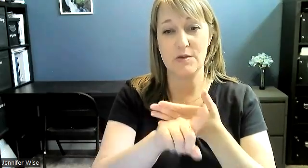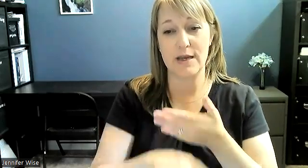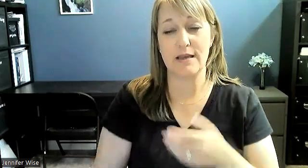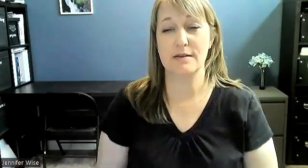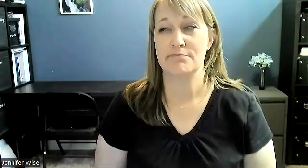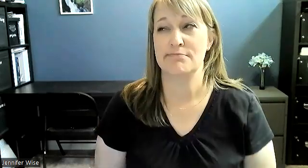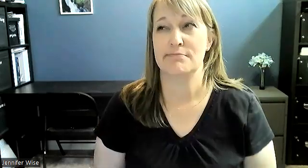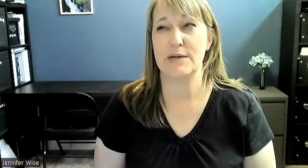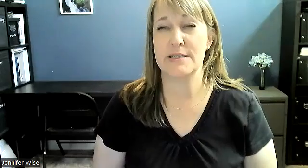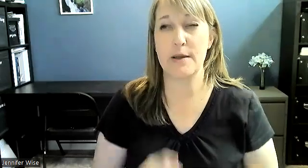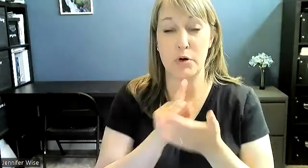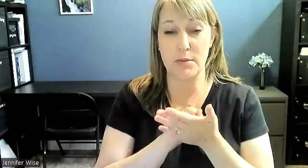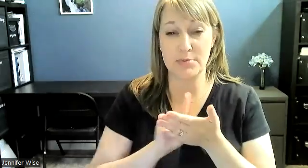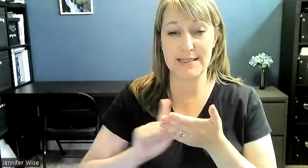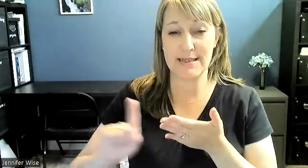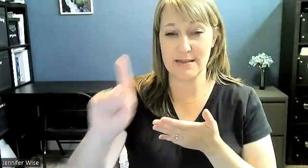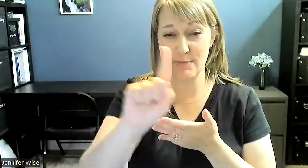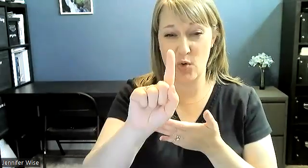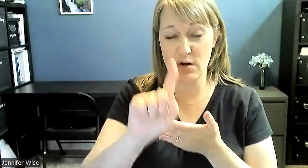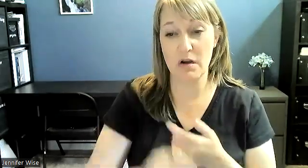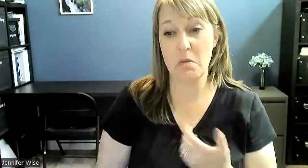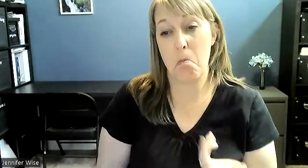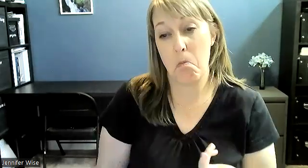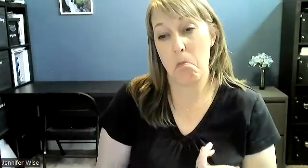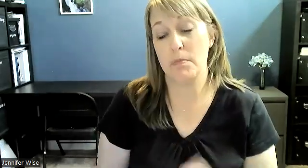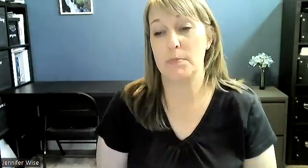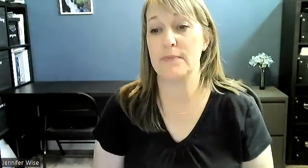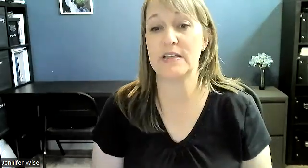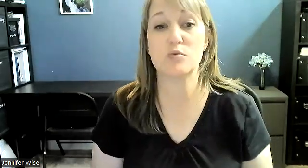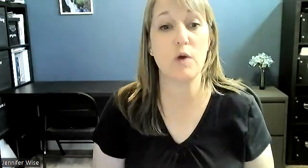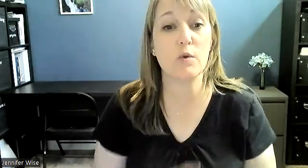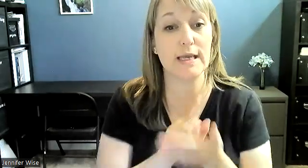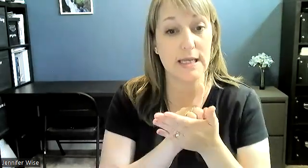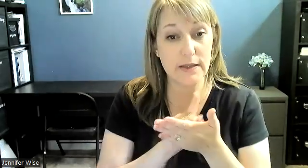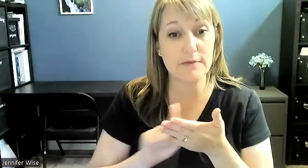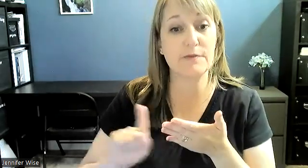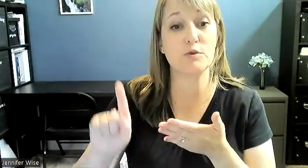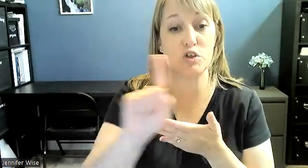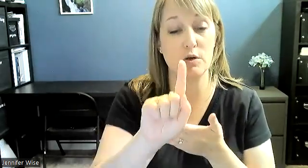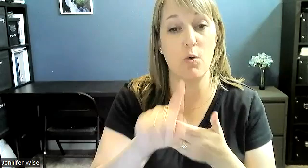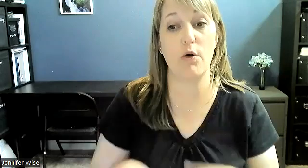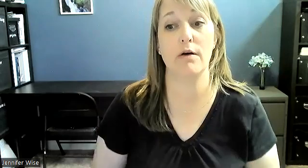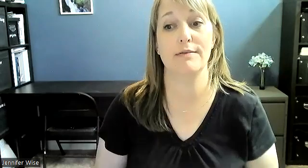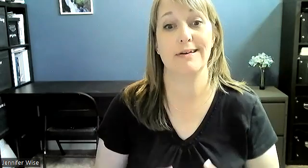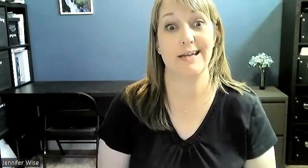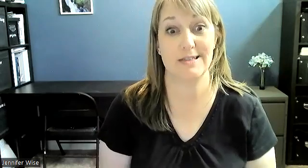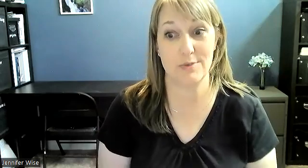way, I would say I probably see this more, but that's 1 week in the future or next week.